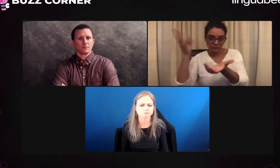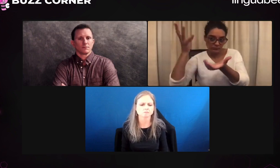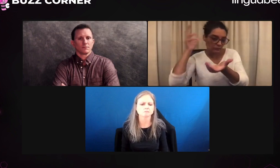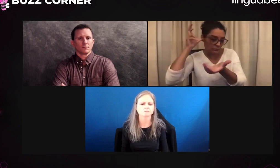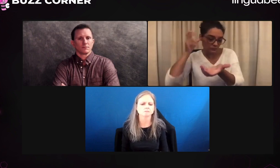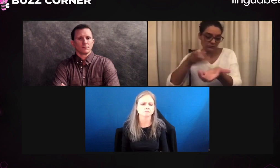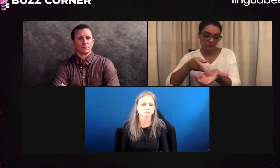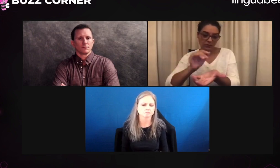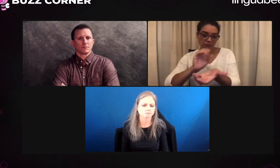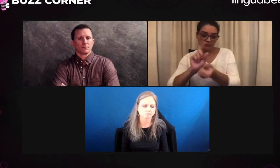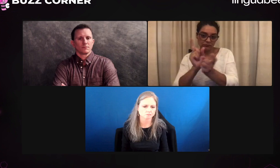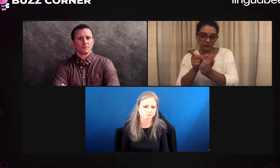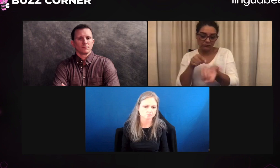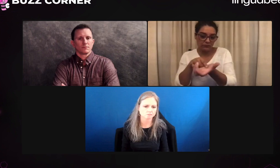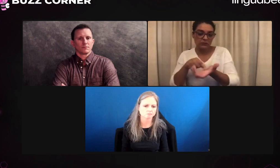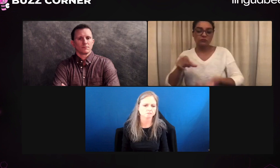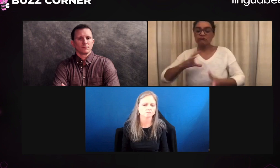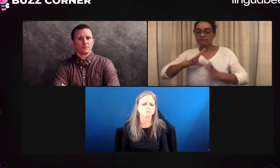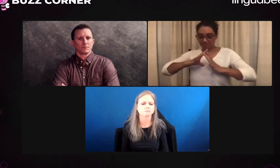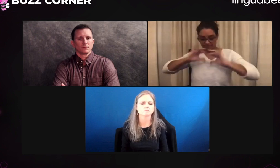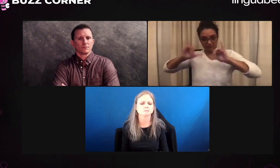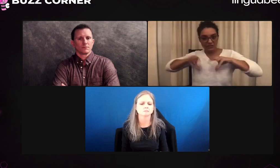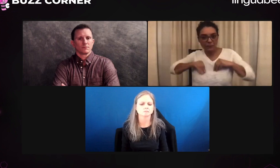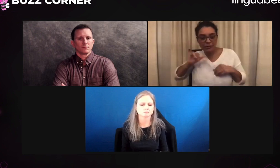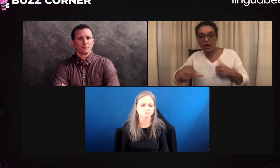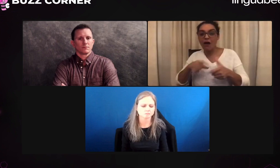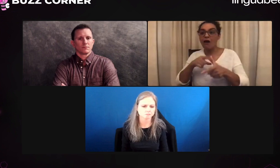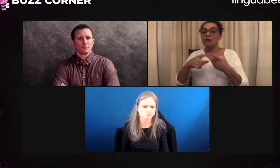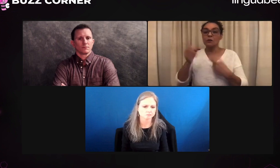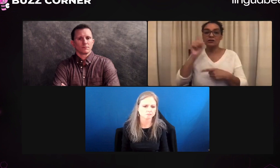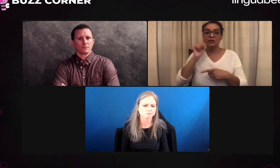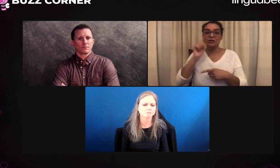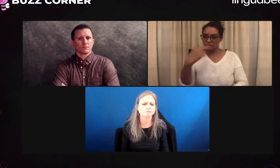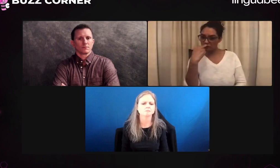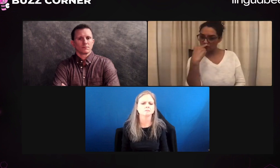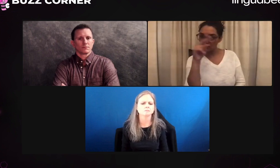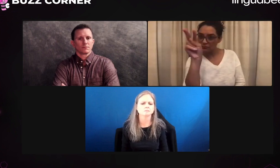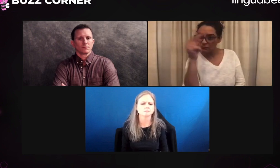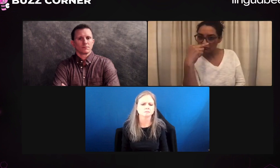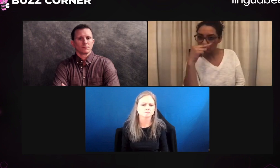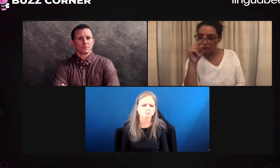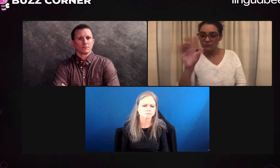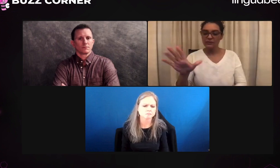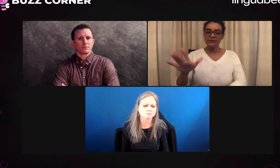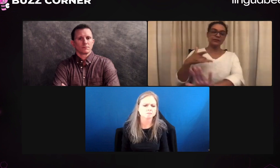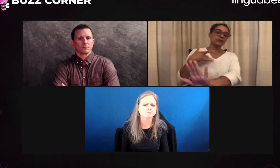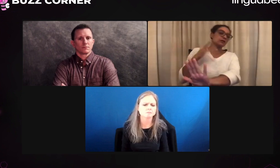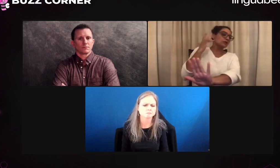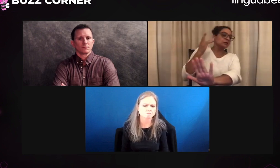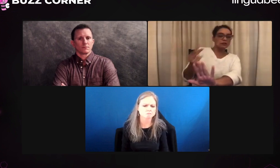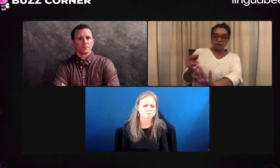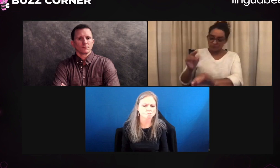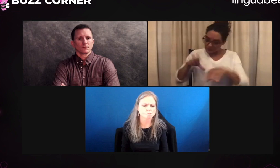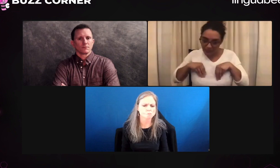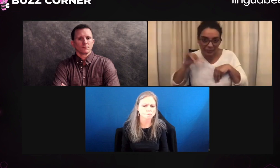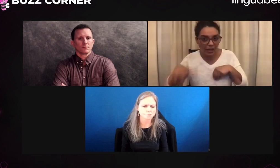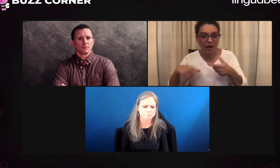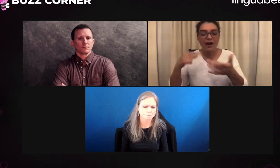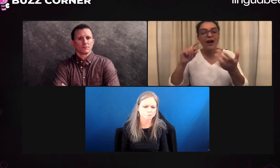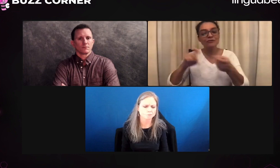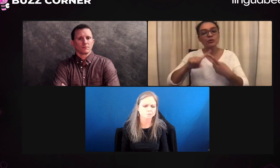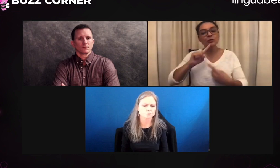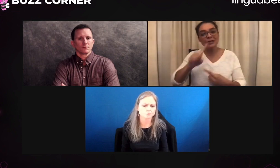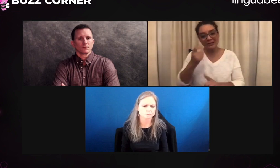cause trauma, where there are miscommunications, and the deaf person have to accept that, or they have